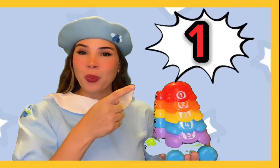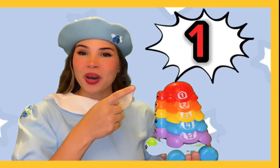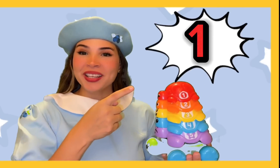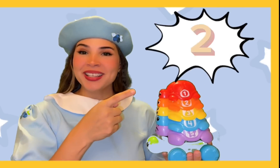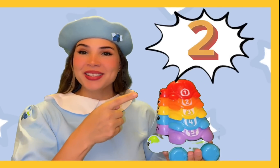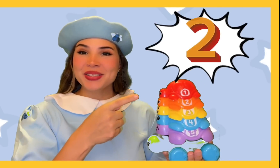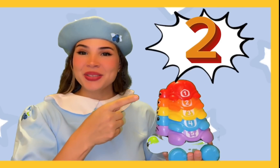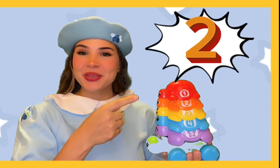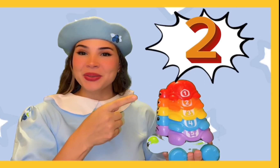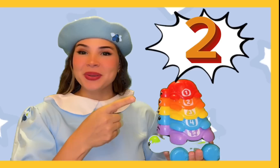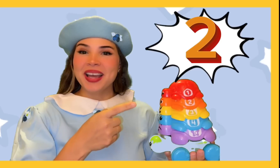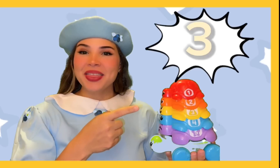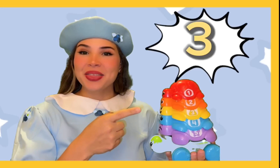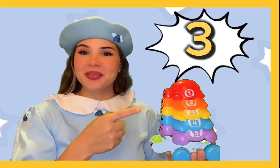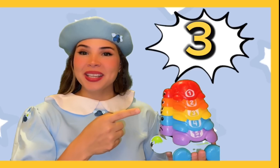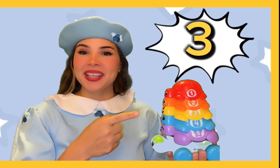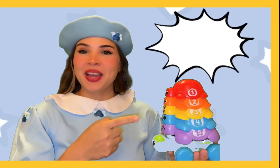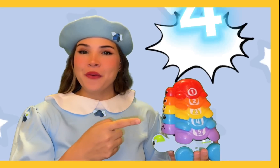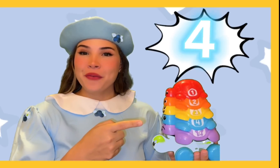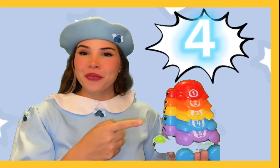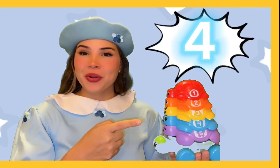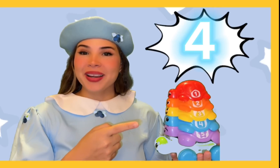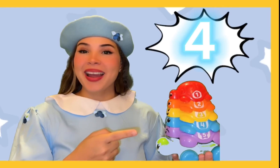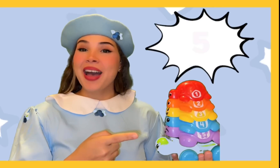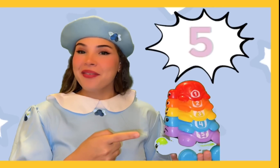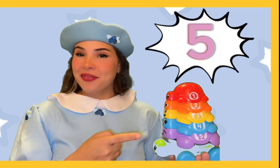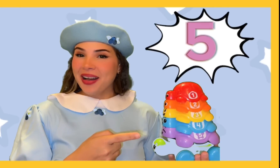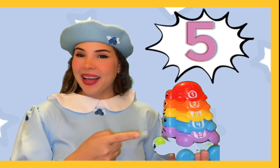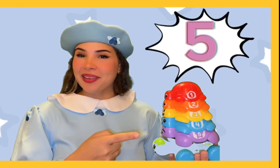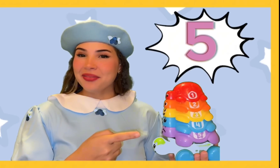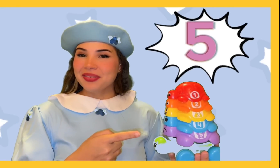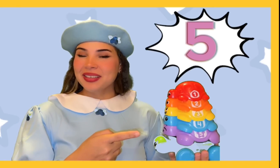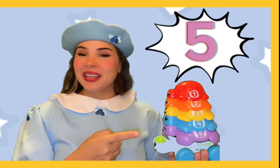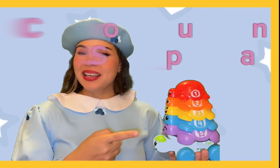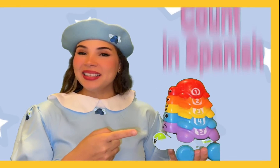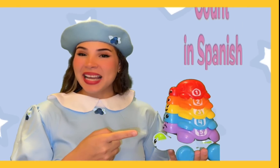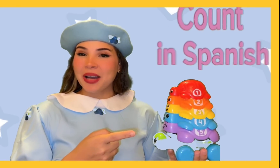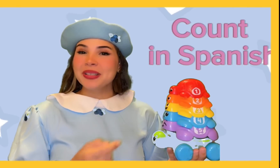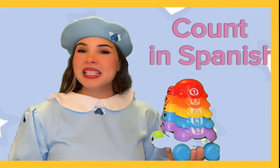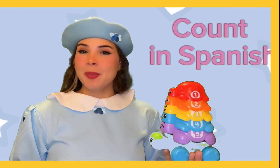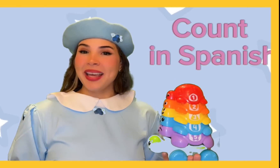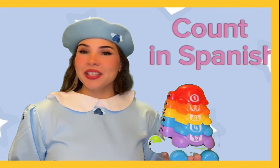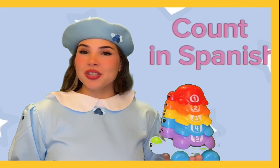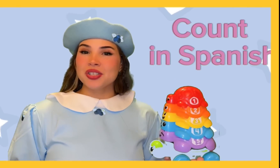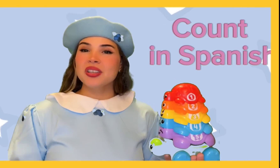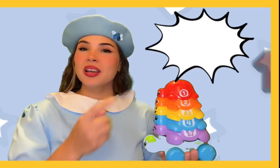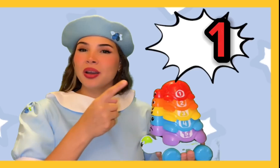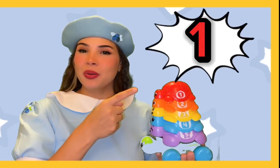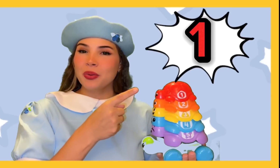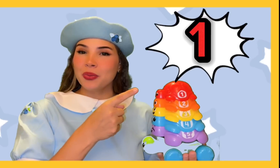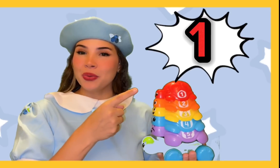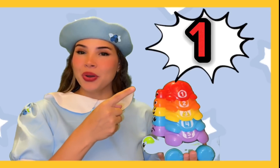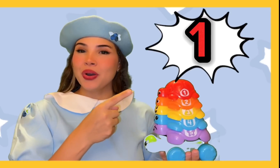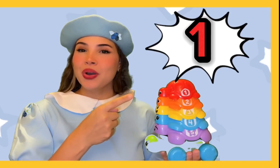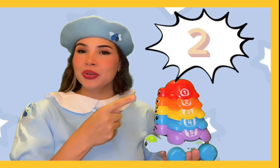1, 2, 3, 4, 5. Now in Spanish. 1,